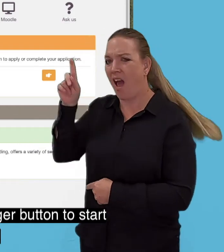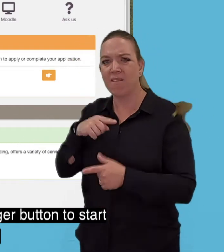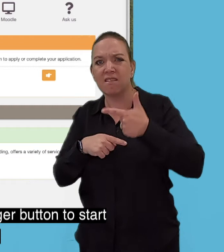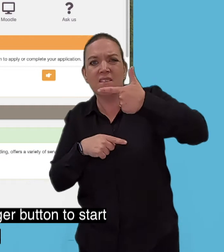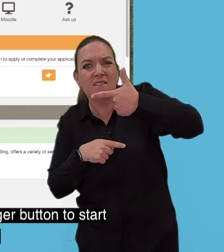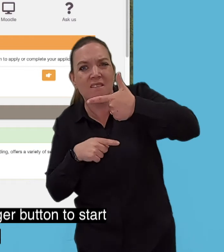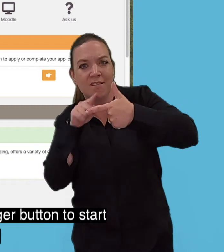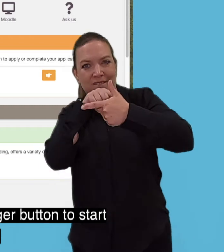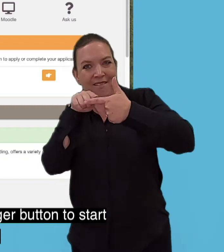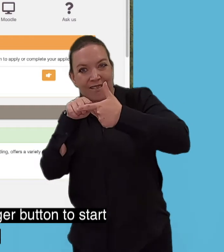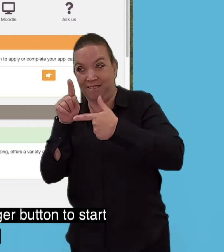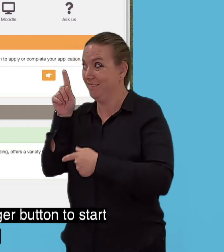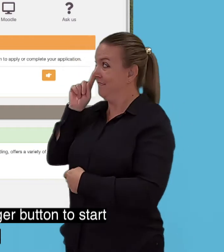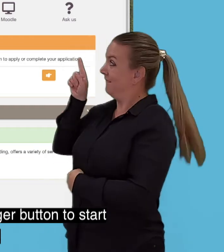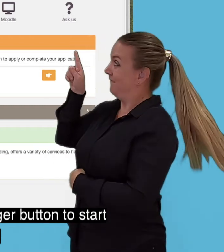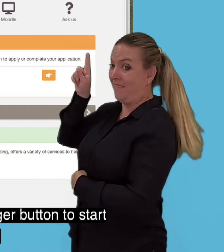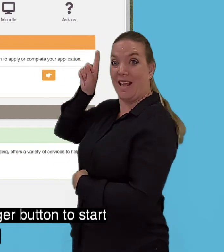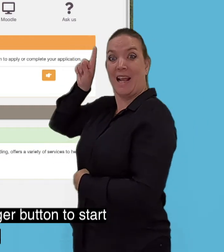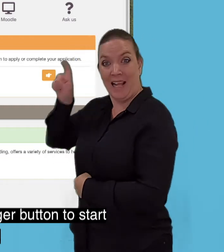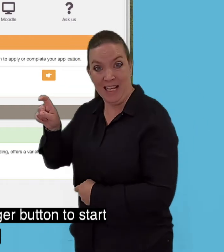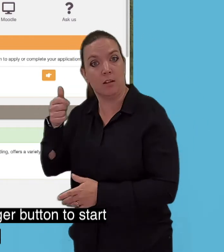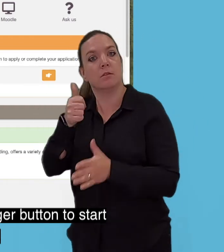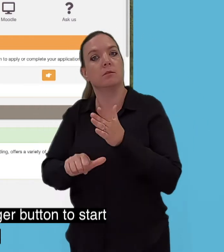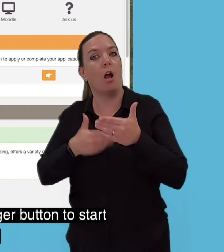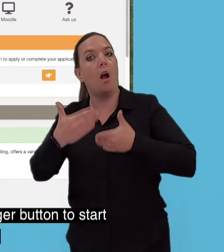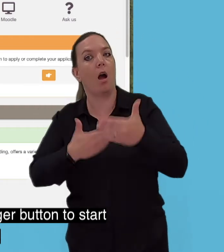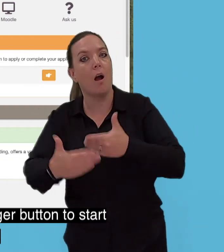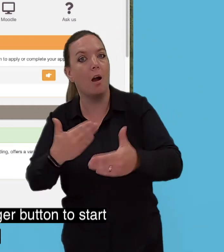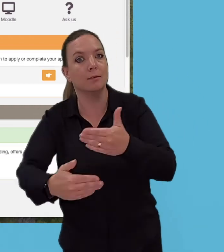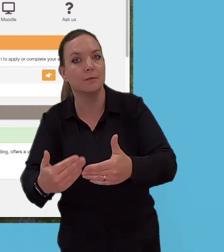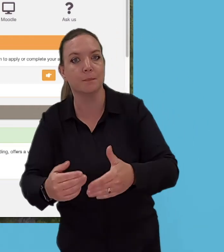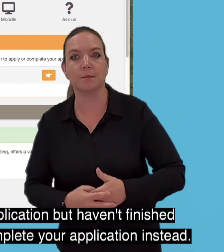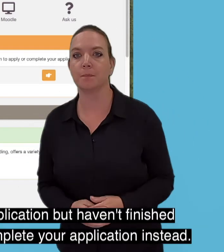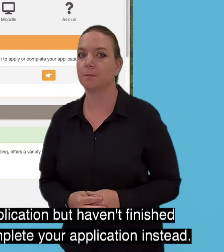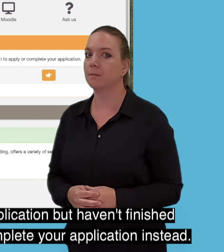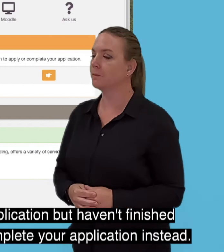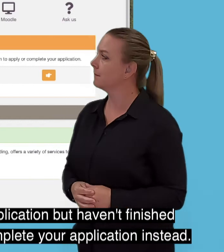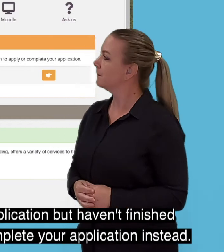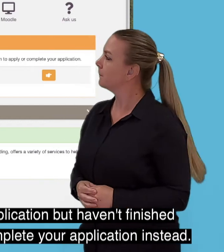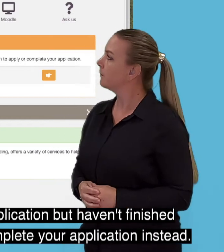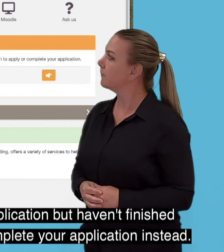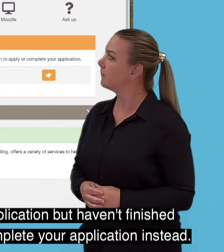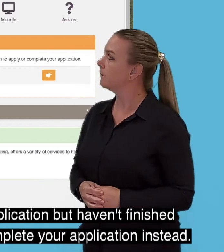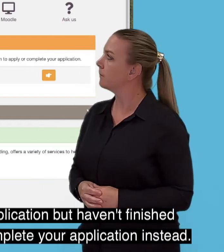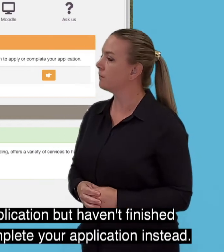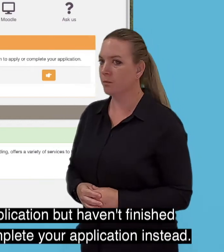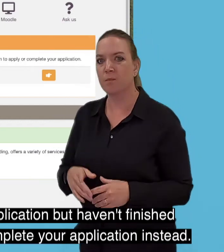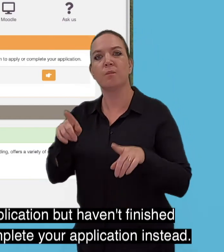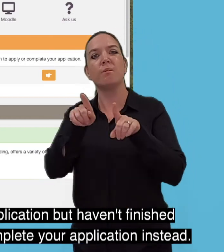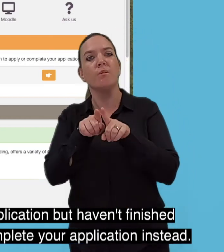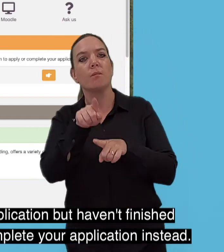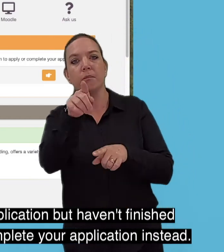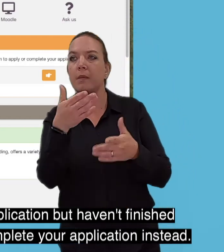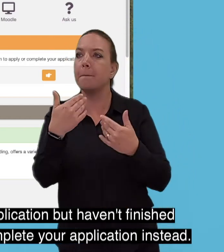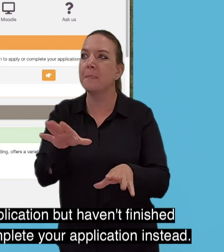click the pointing finger button to start your application. Also, when you log in and you've already started